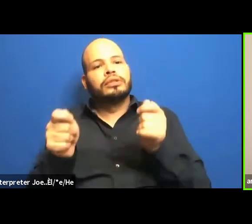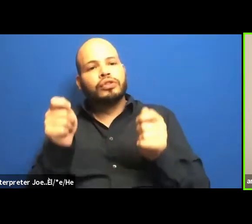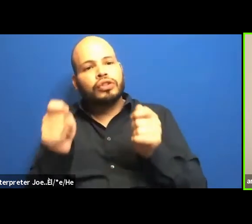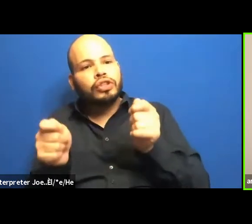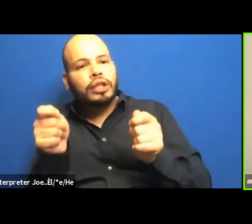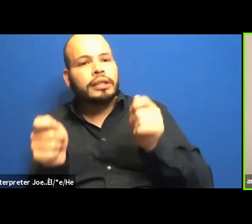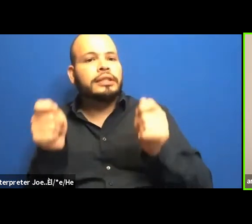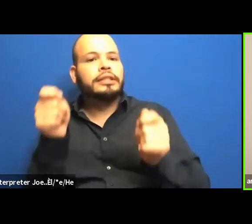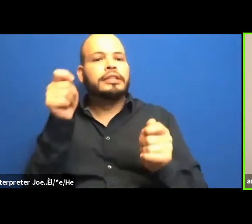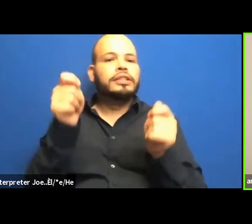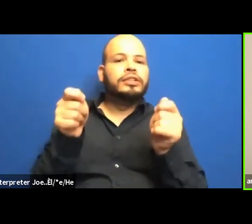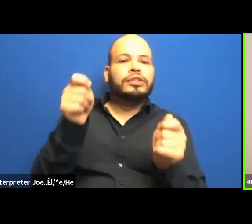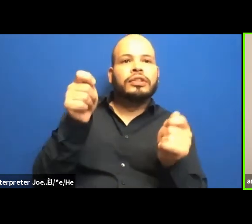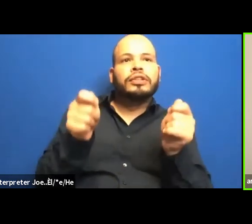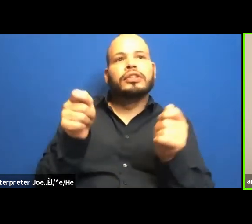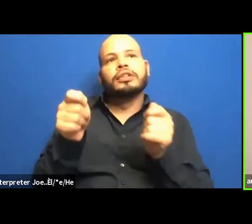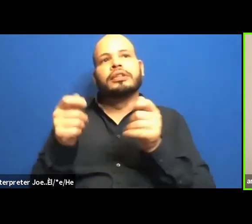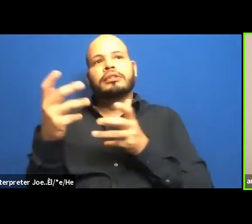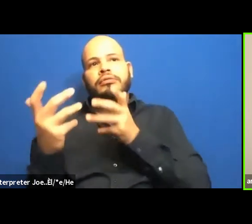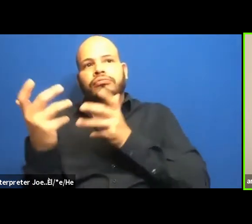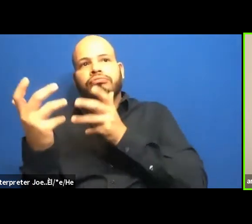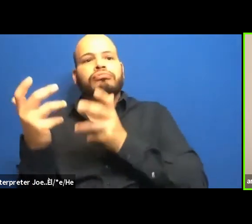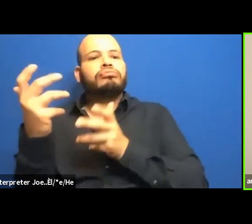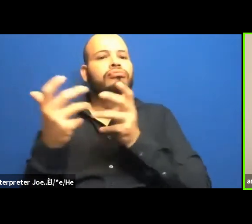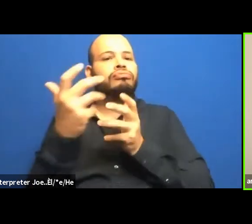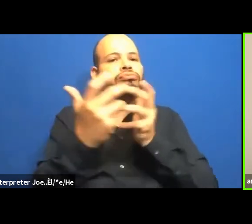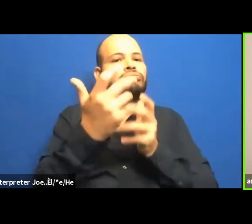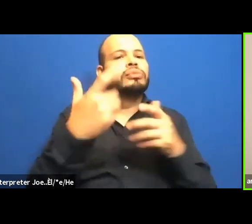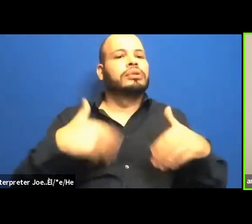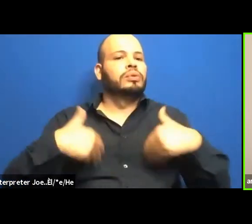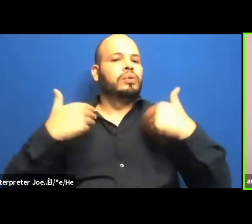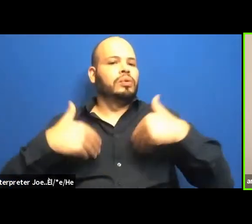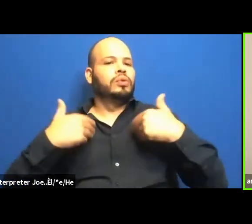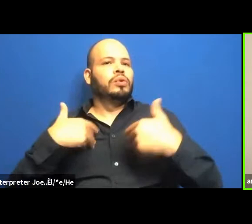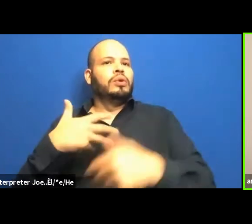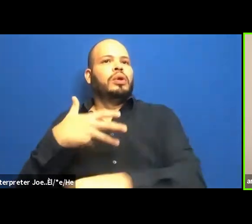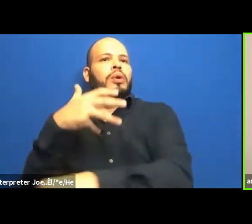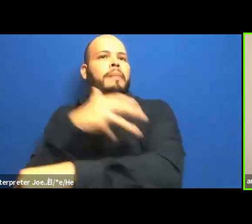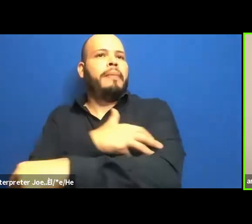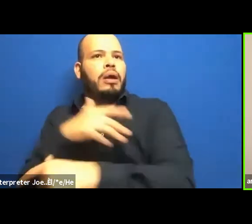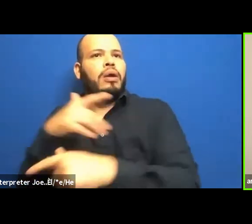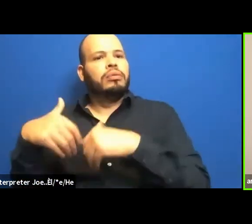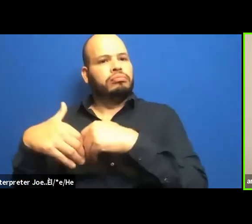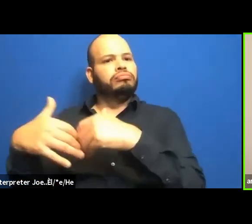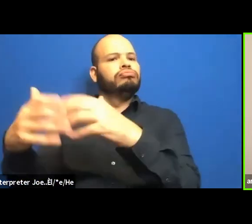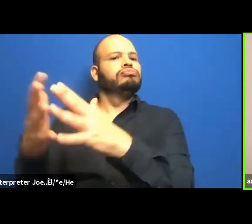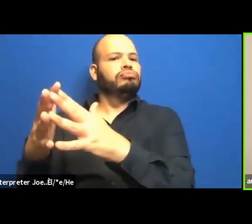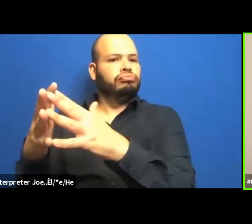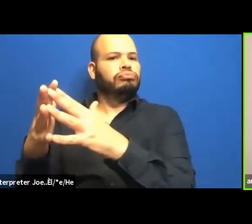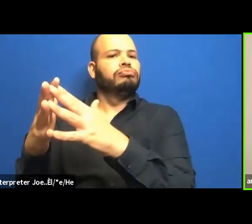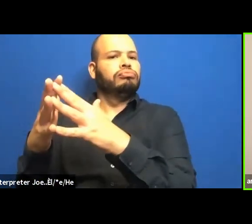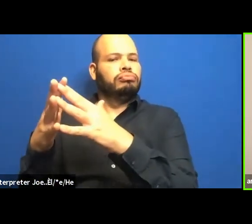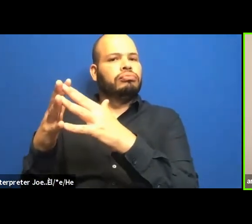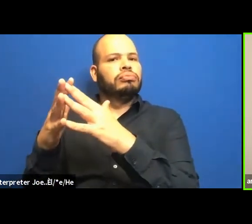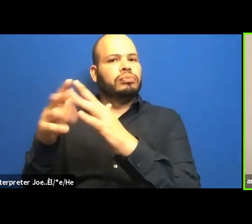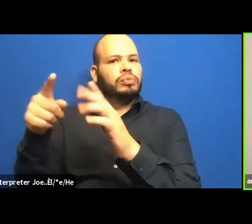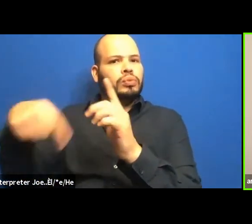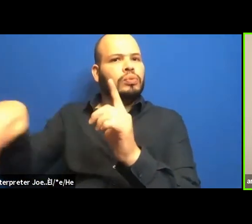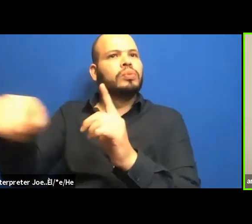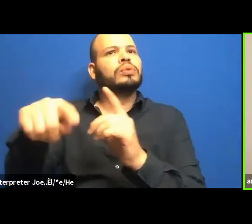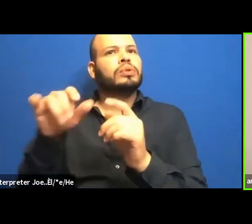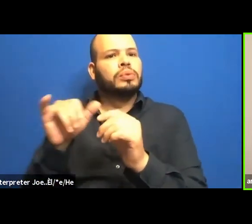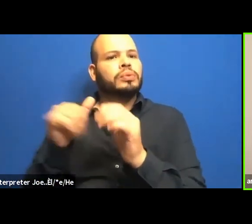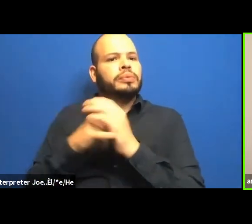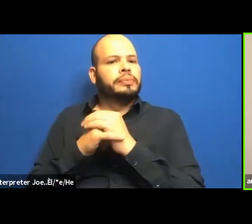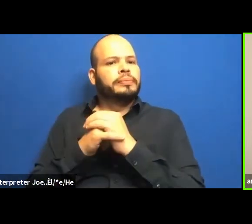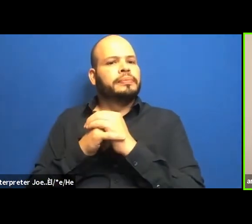I said earlier, like listening and demanding, sharing experiences, don't be afraid to speak out, having resilience